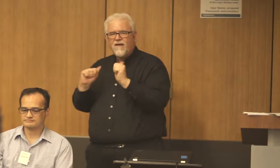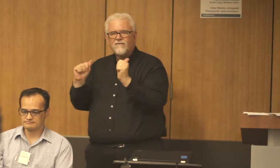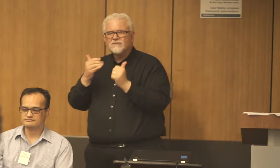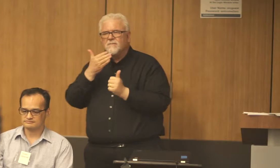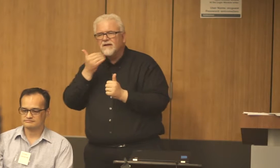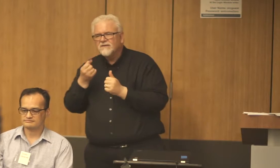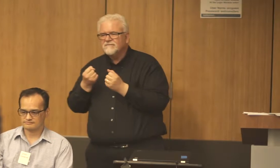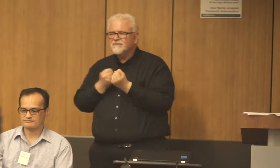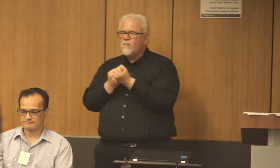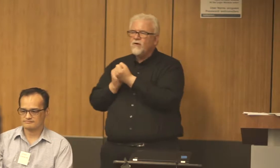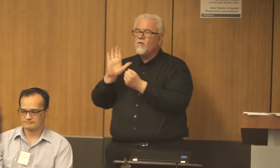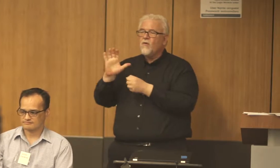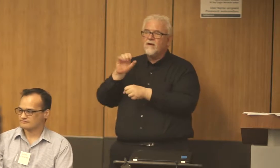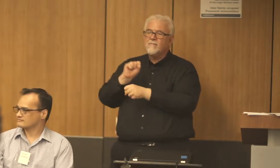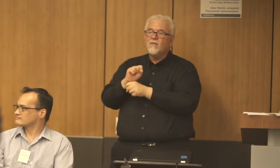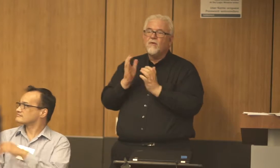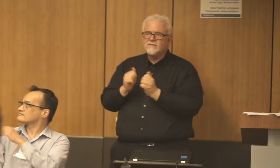better support people with disabilities.